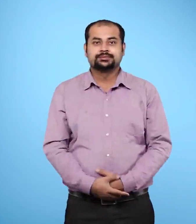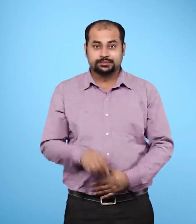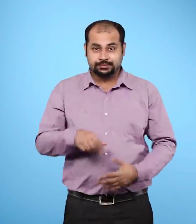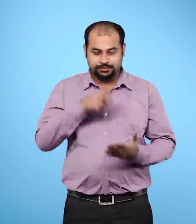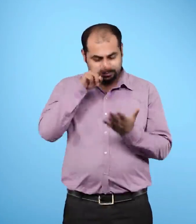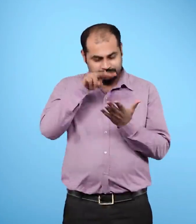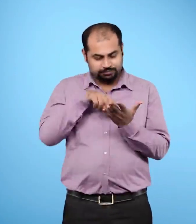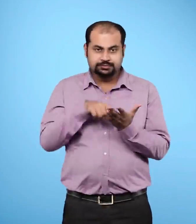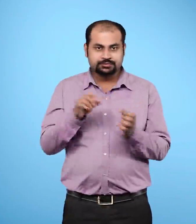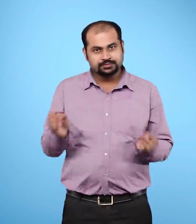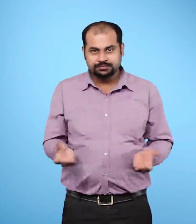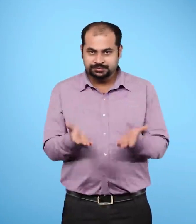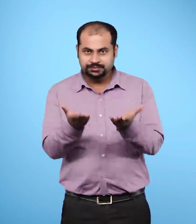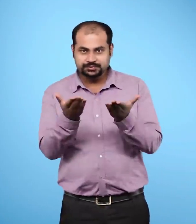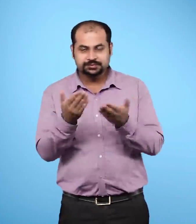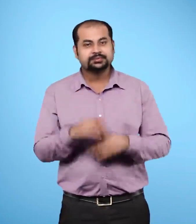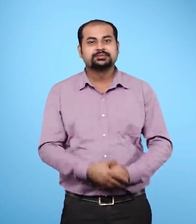Let's begin reading this page.